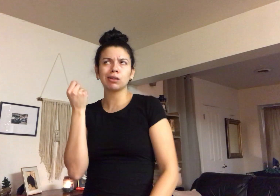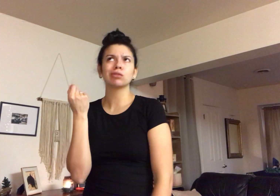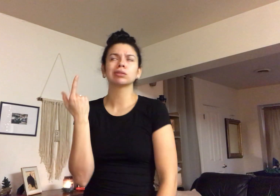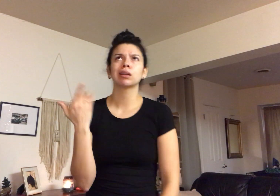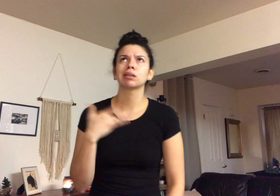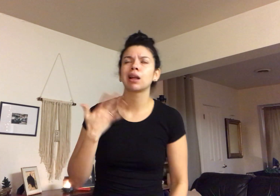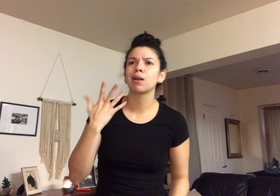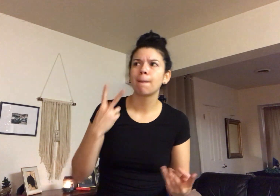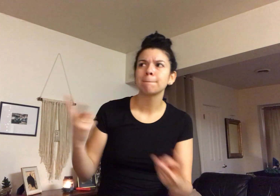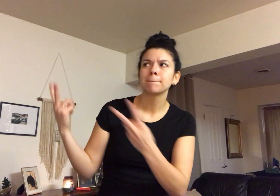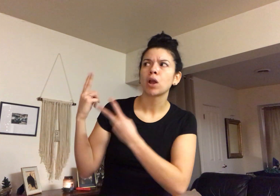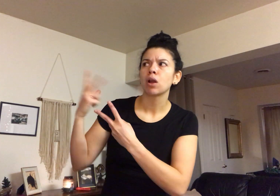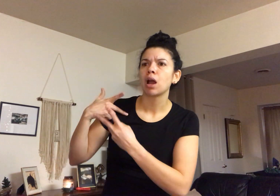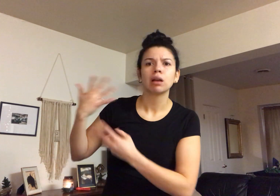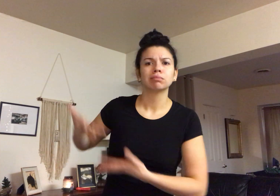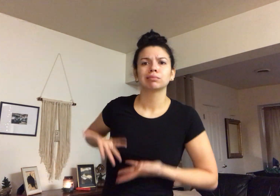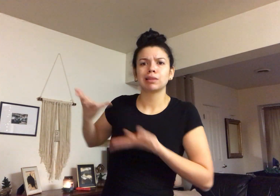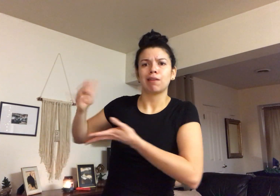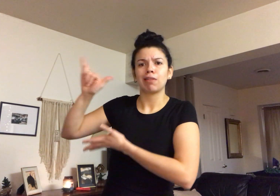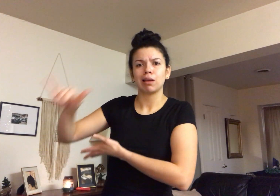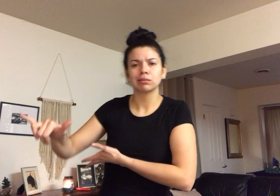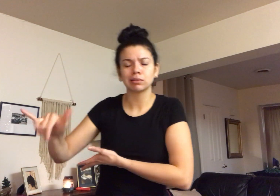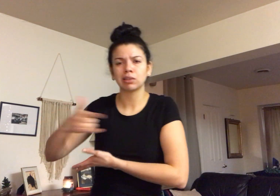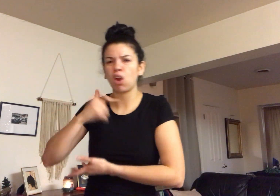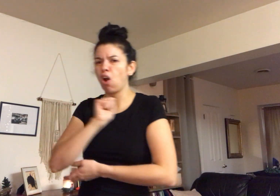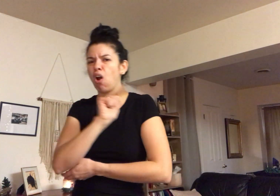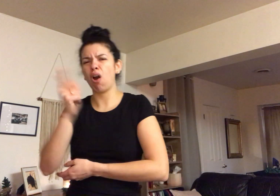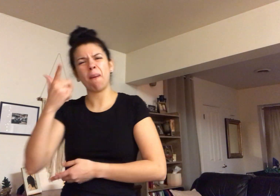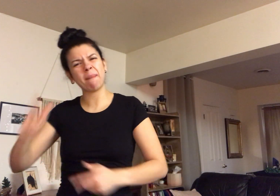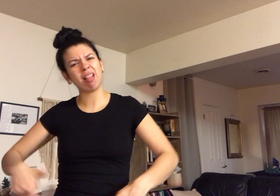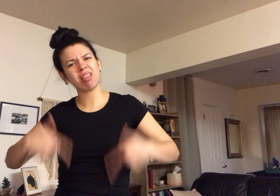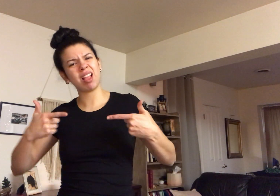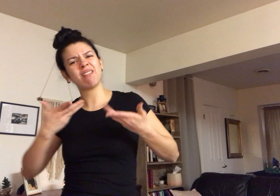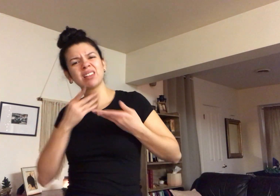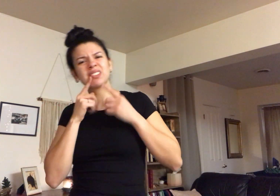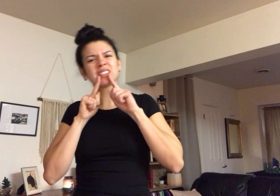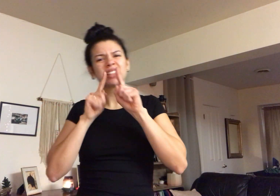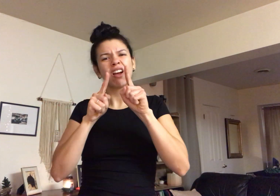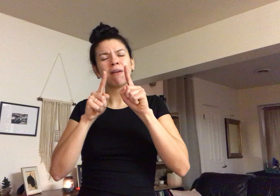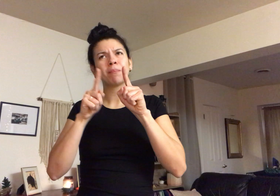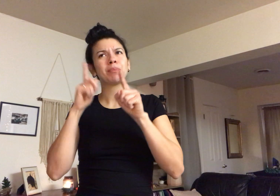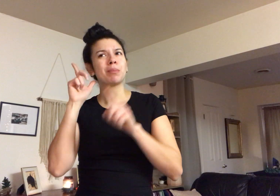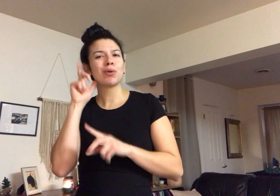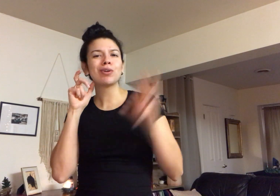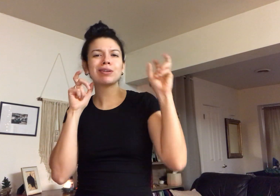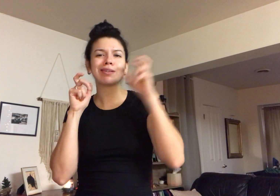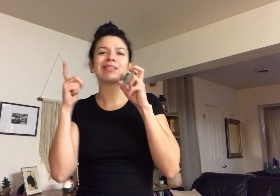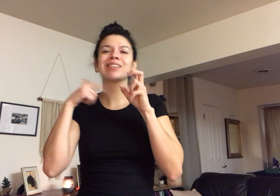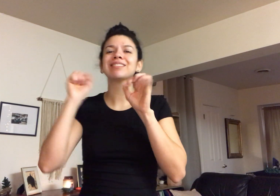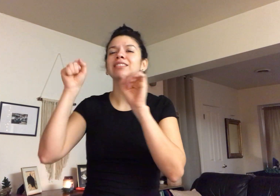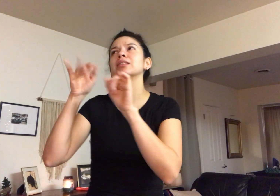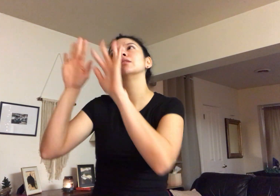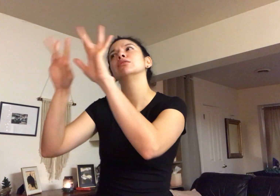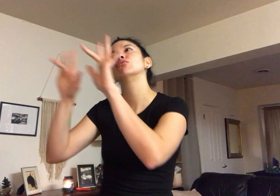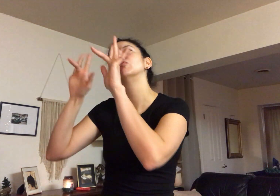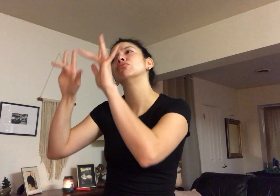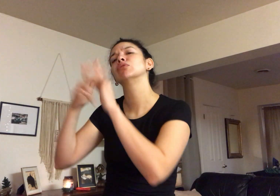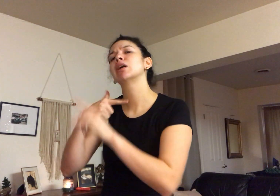ago. I had spent so much of my life telling people the things they wanted to hear instead of the things they needed to. Told myself I wasn't meant to